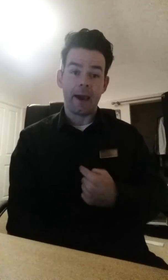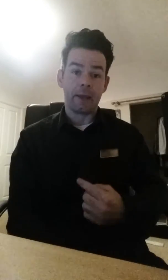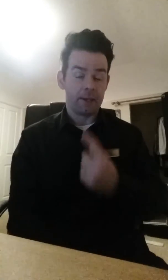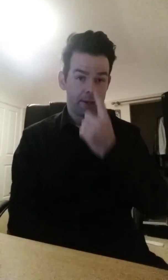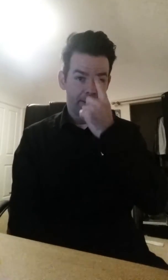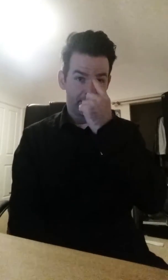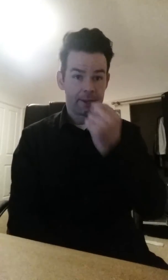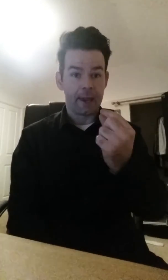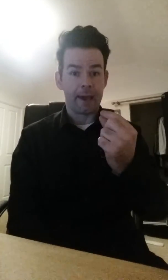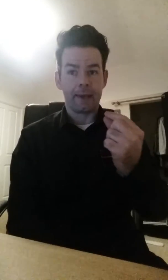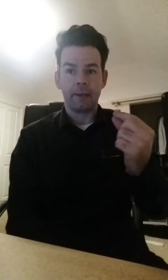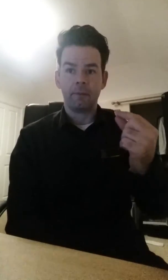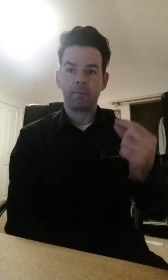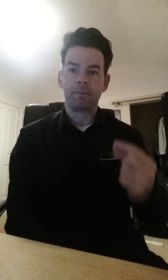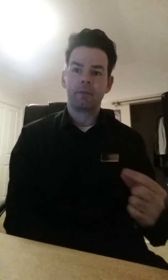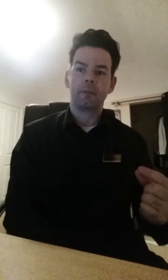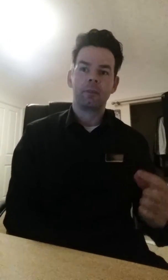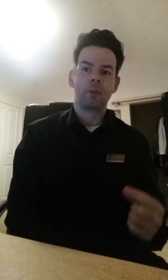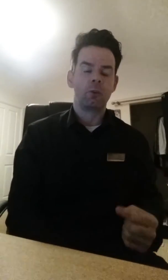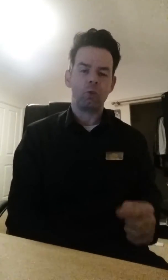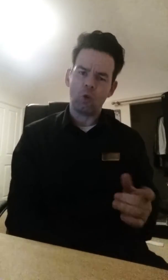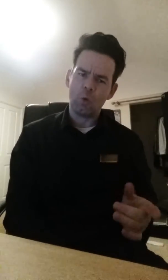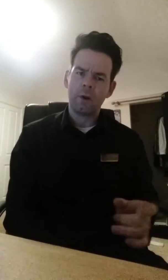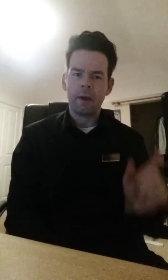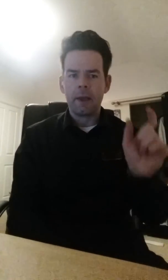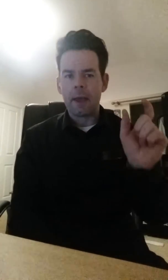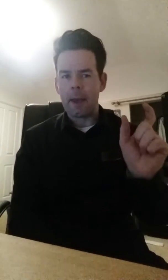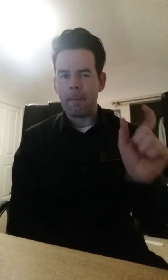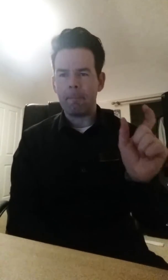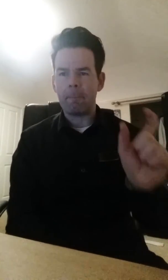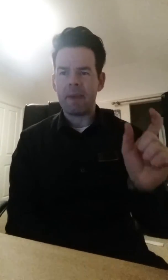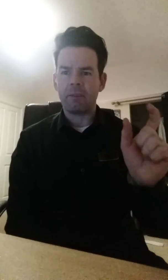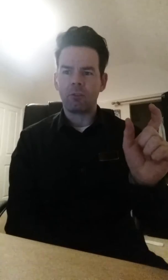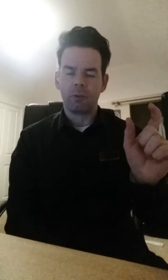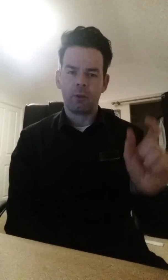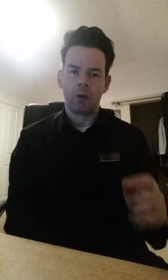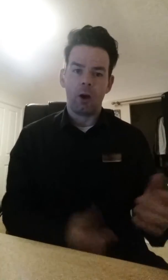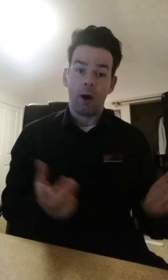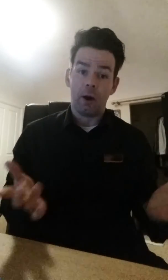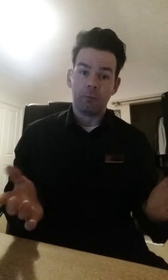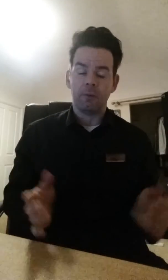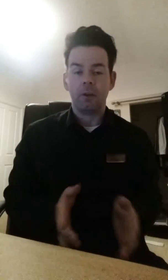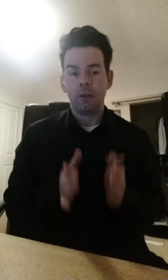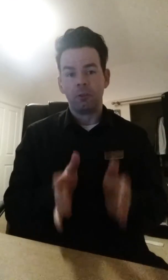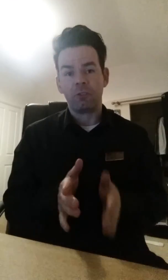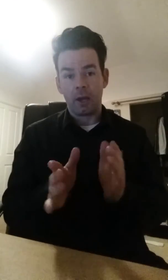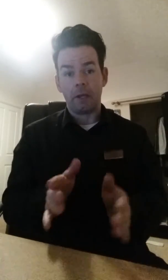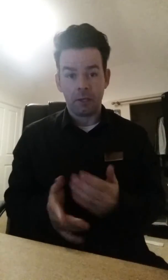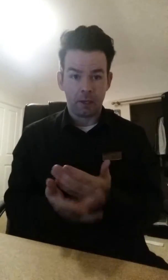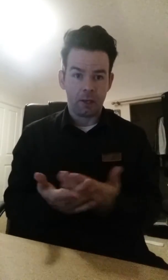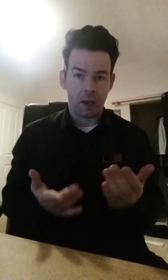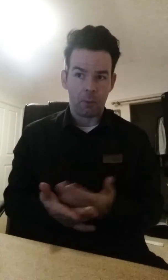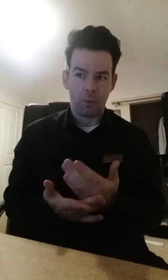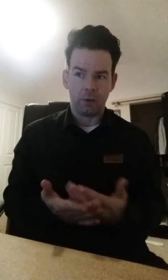I can do a bit of sign language.